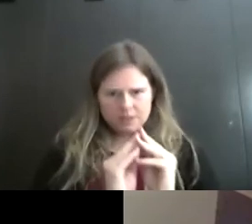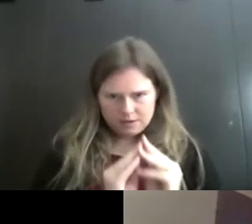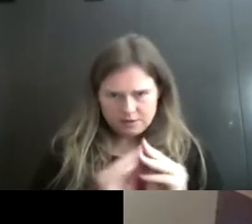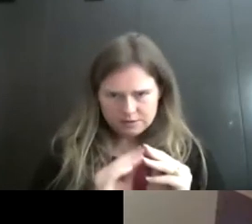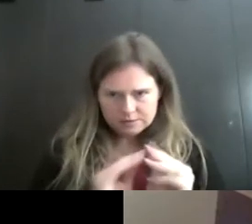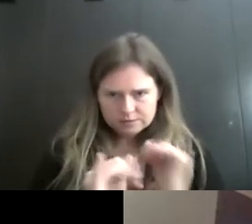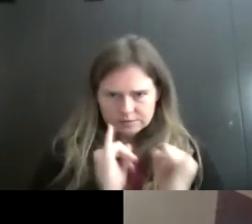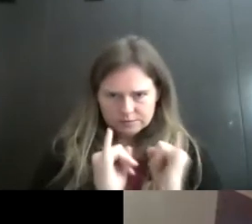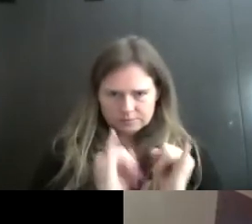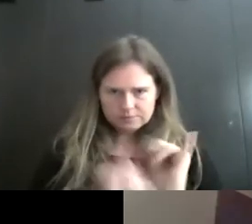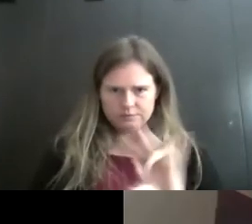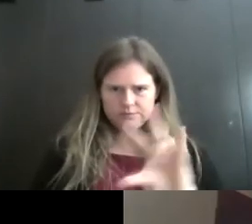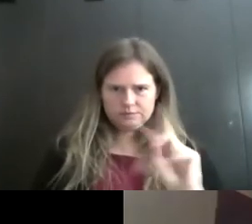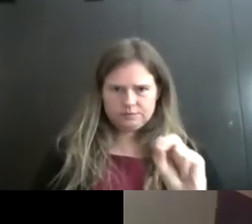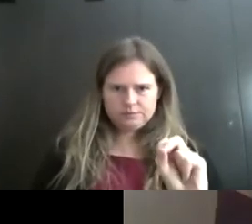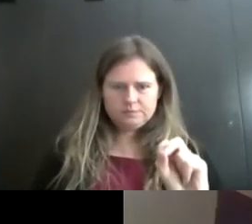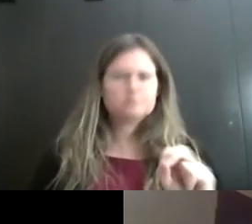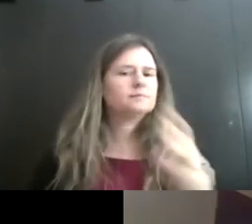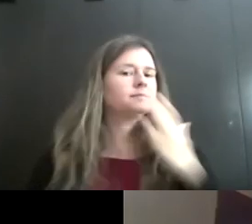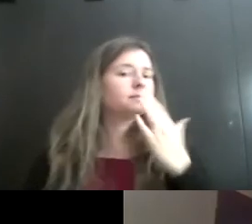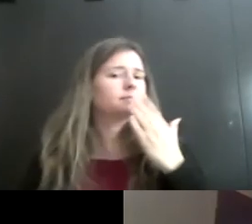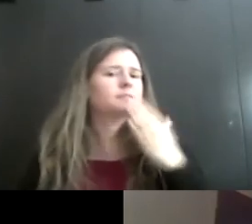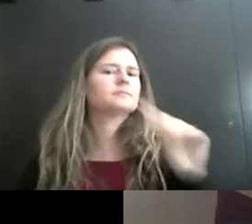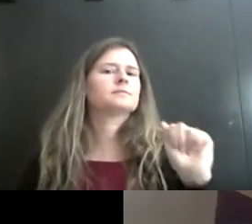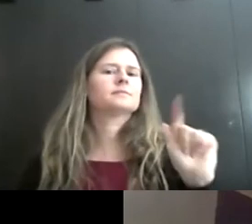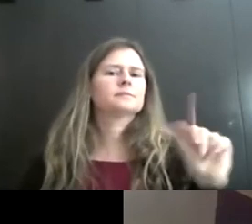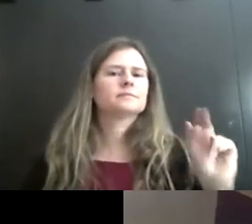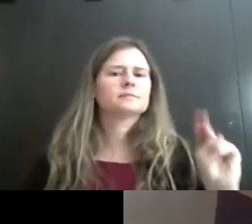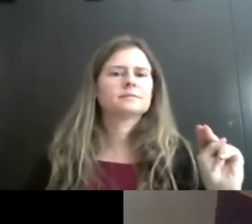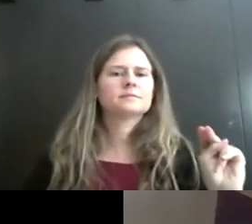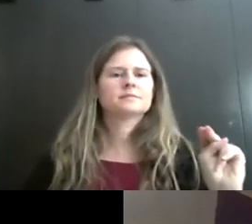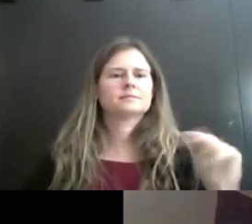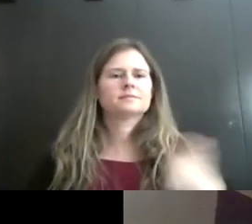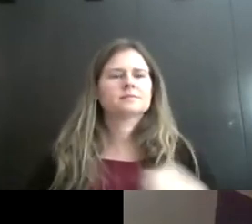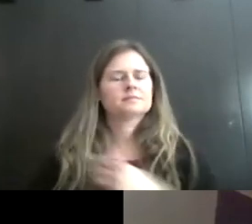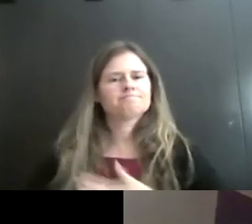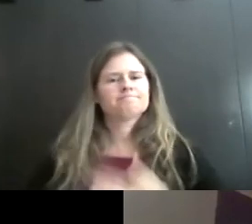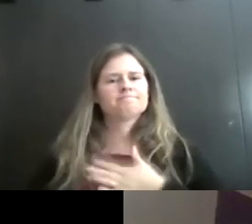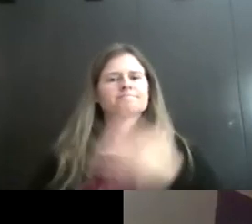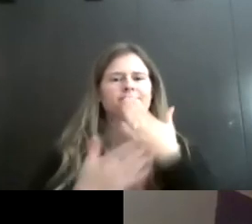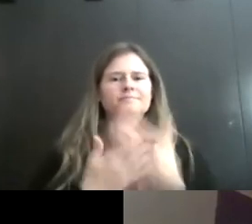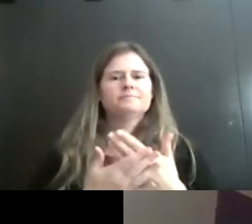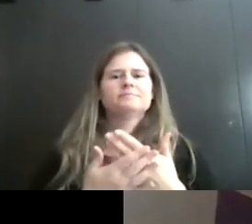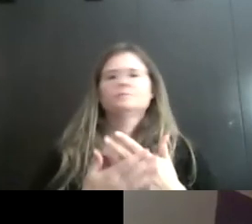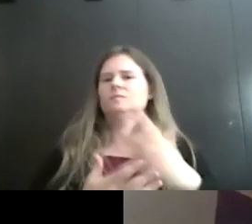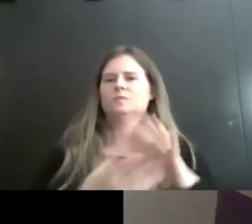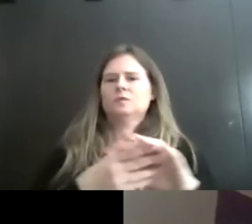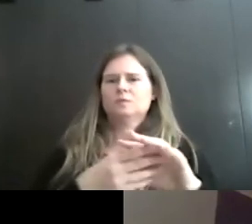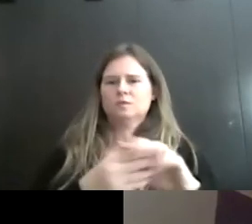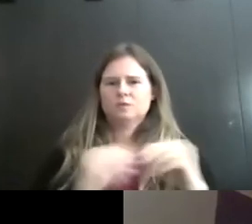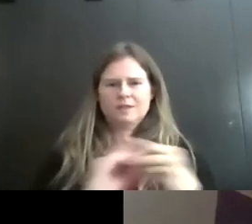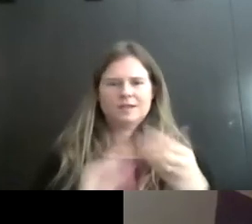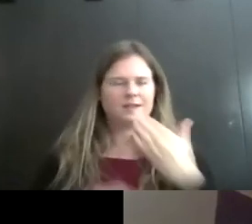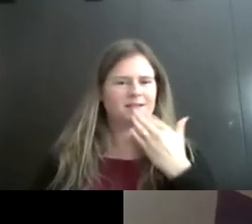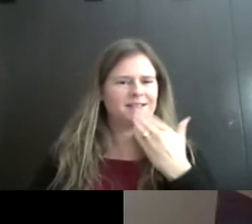7:30, perfect. All right, thank you so much, Alan. We do all love a great story. And thanks for interpreting your whistles for